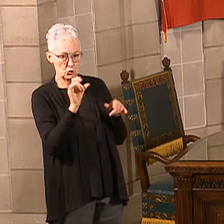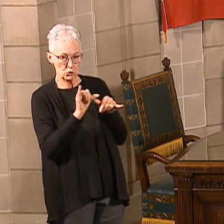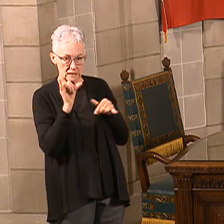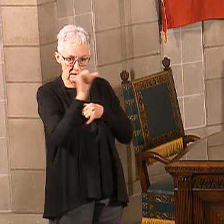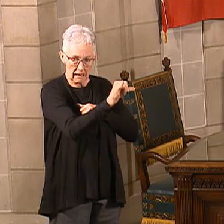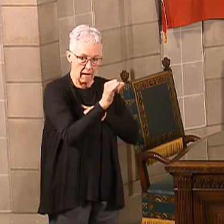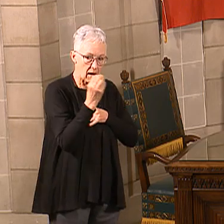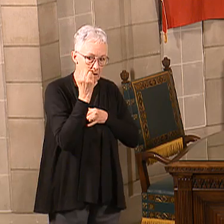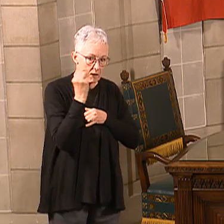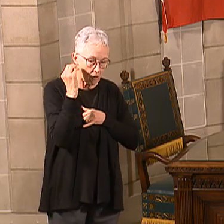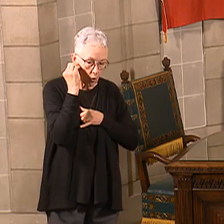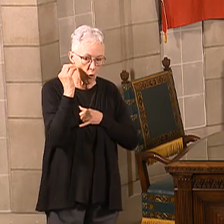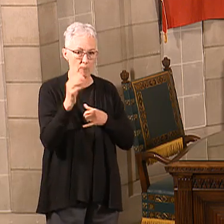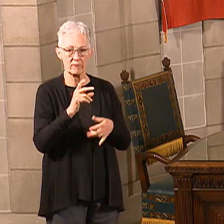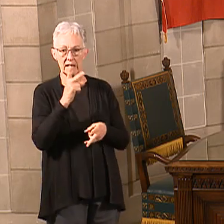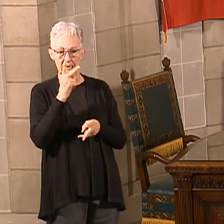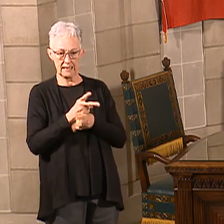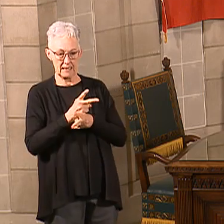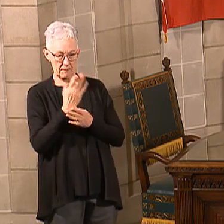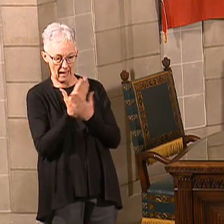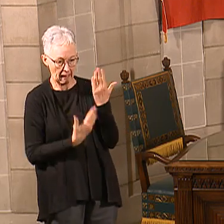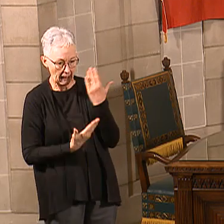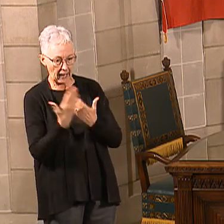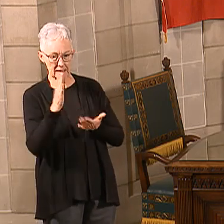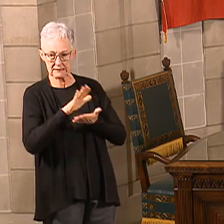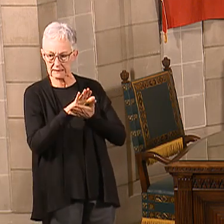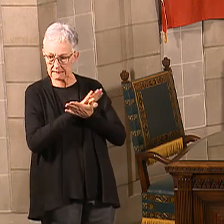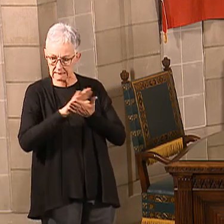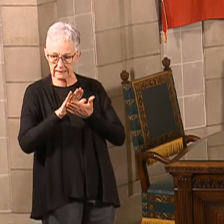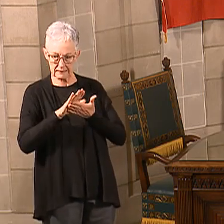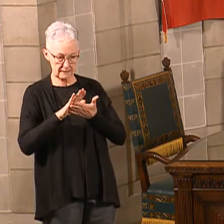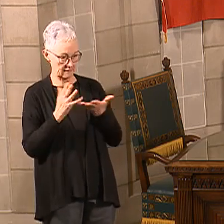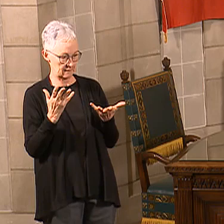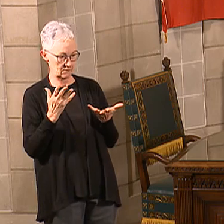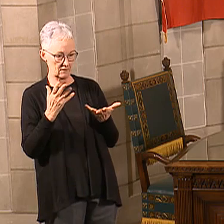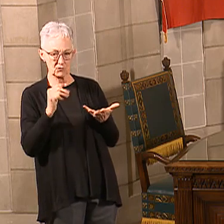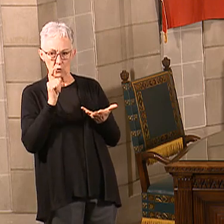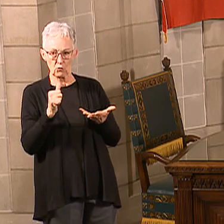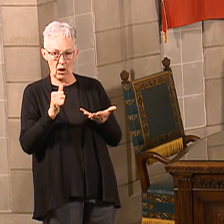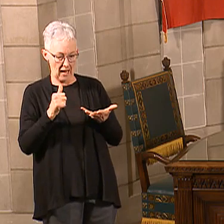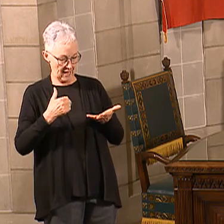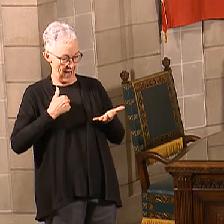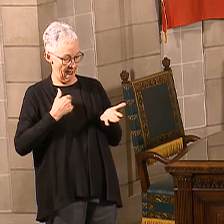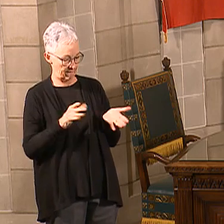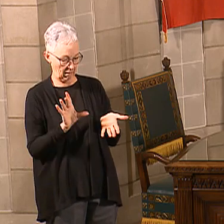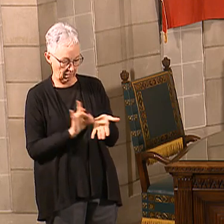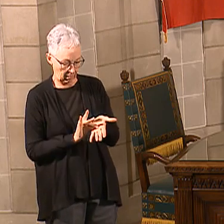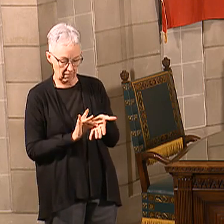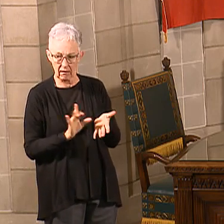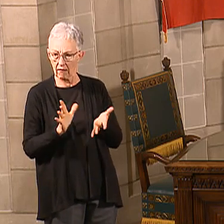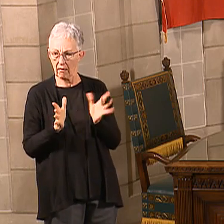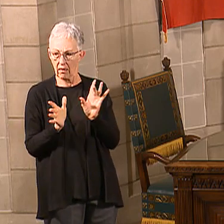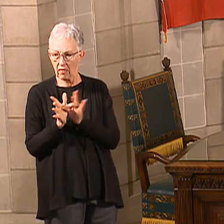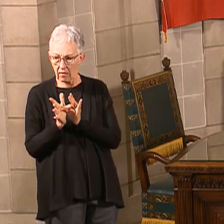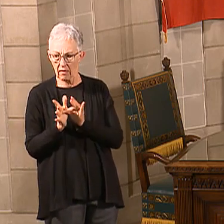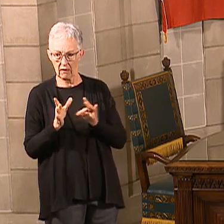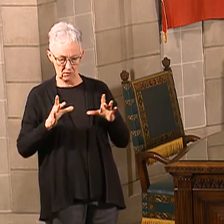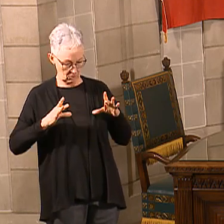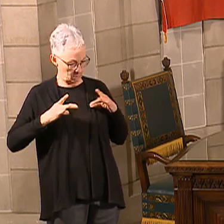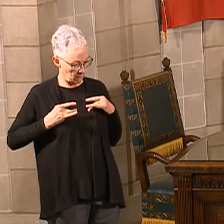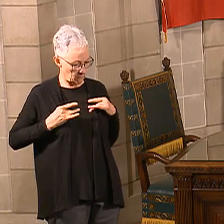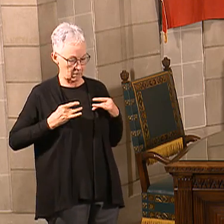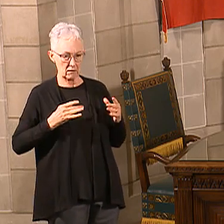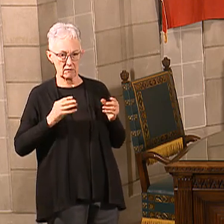best practices from a sanitation and a cleanliness perspective, and flexing telework and remote